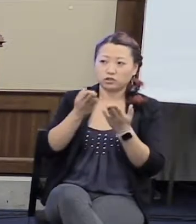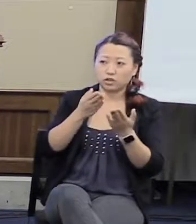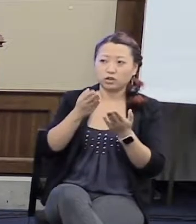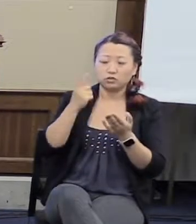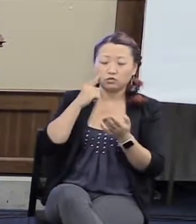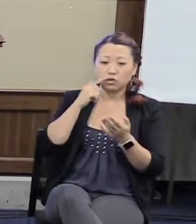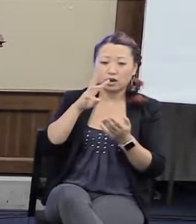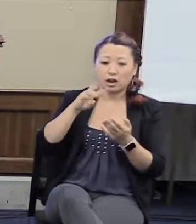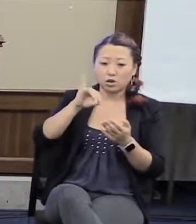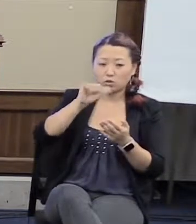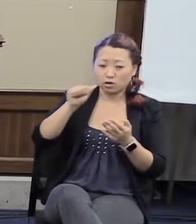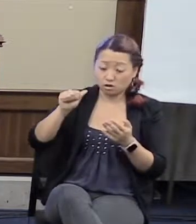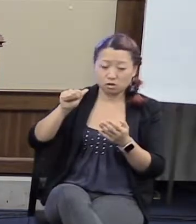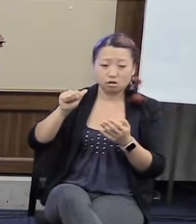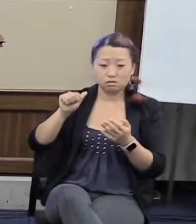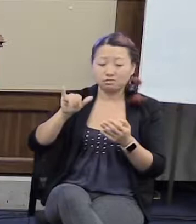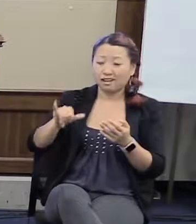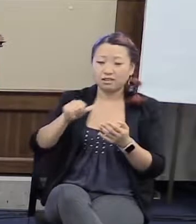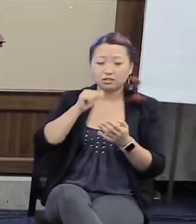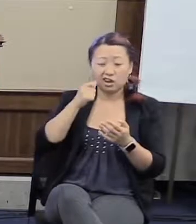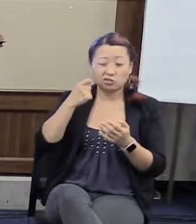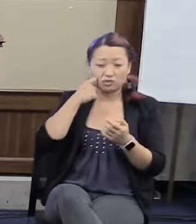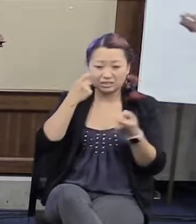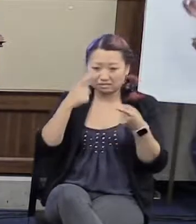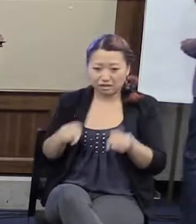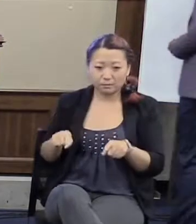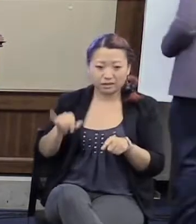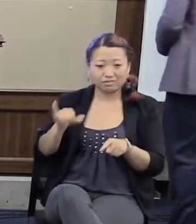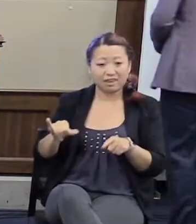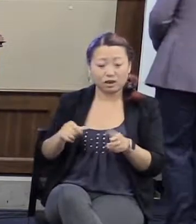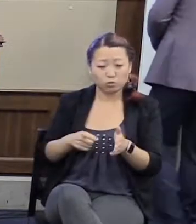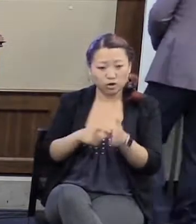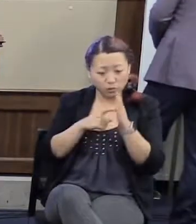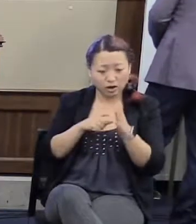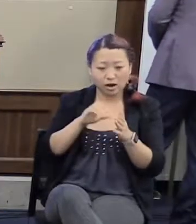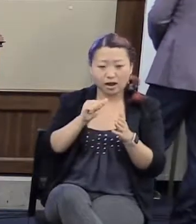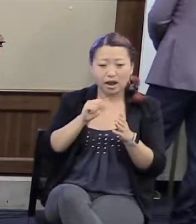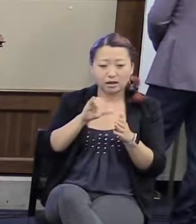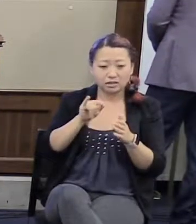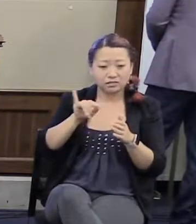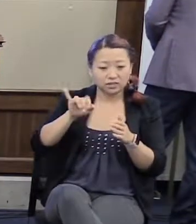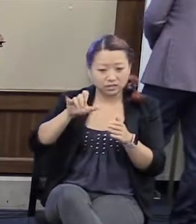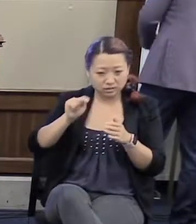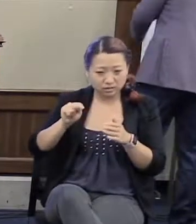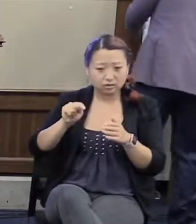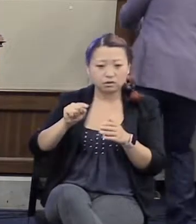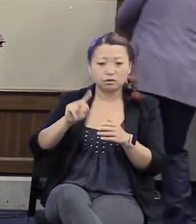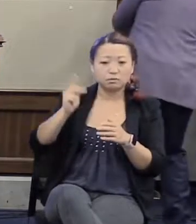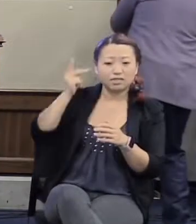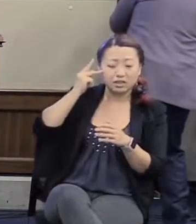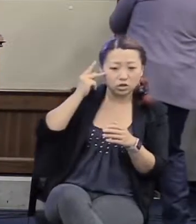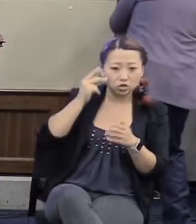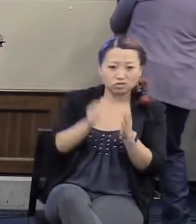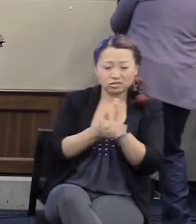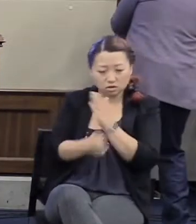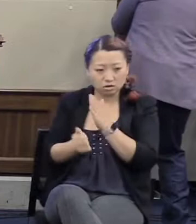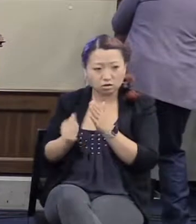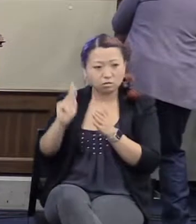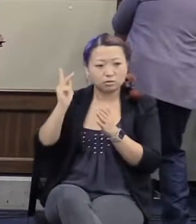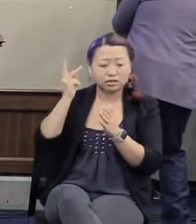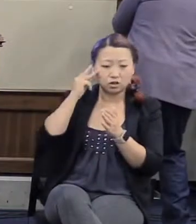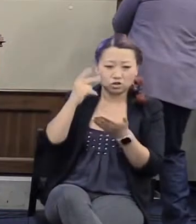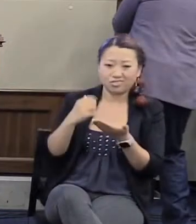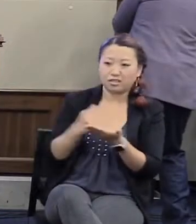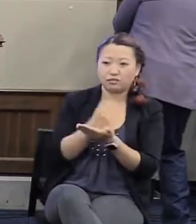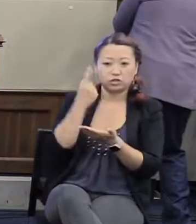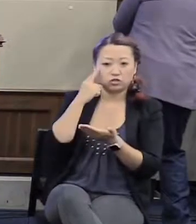didn't just happen. It did not. That took activists, political skill, and political leverage to cause that to happen. It Philip, go did, ahead. because you